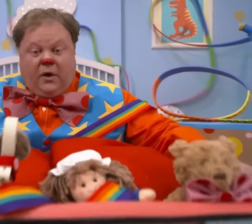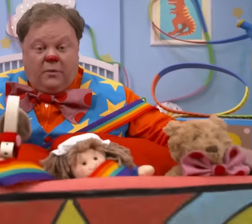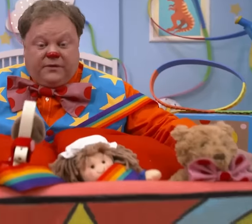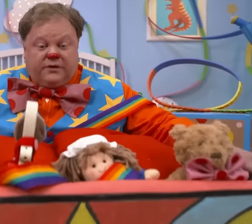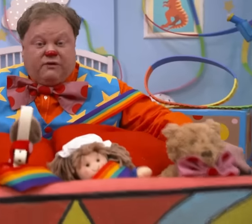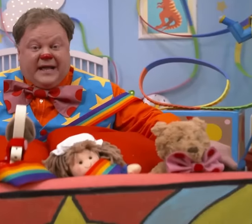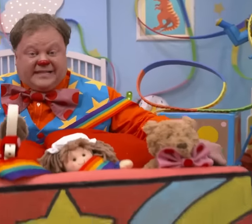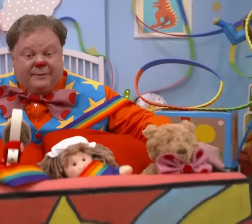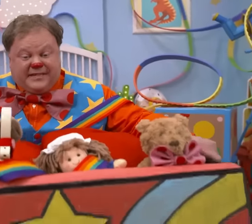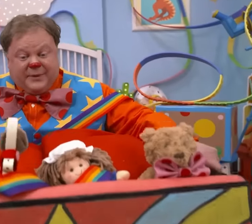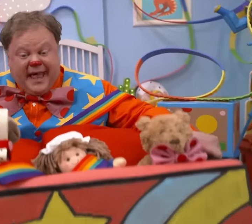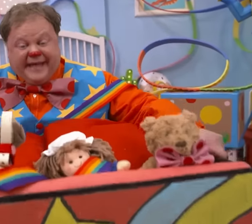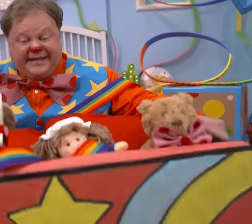Oh, the ride's coming to an end.